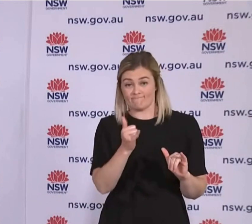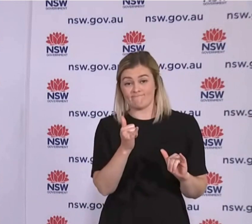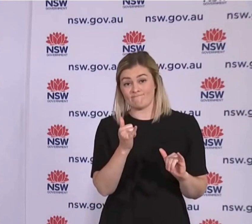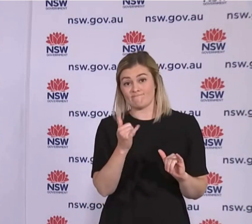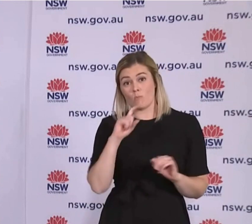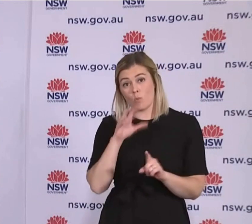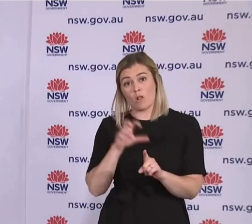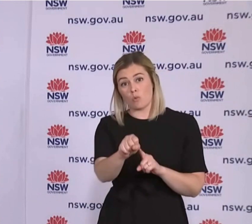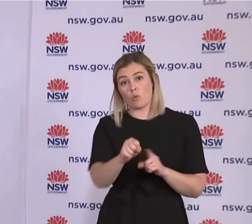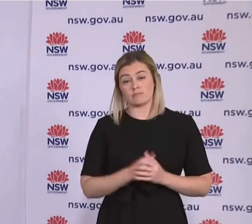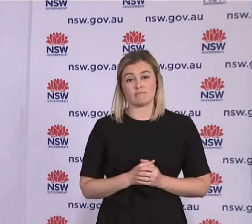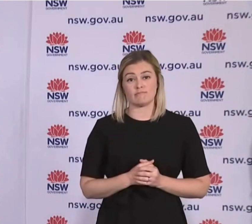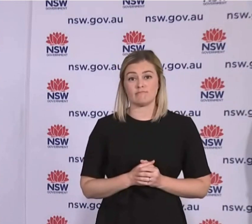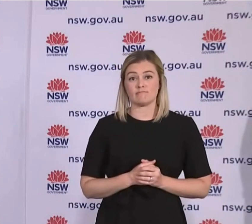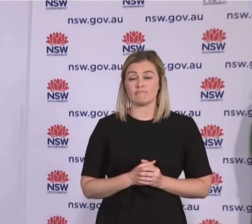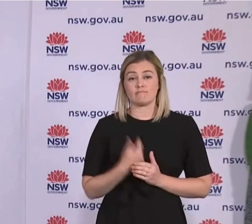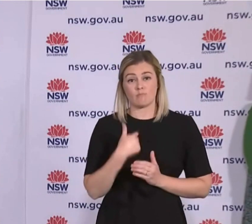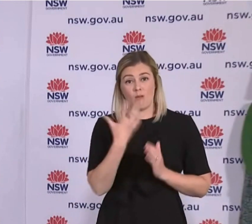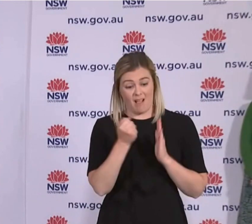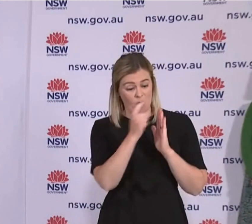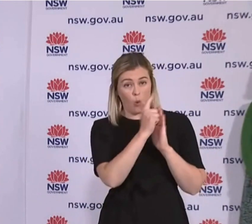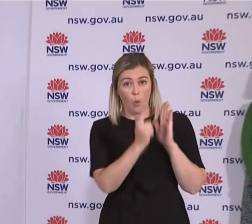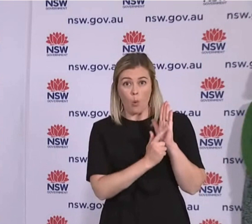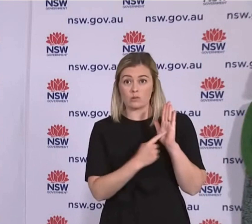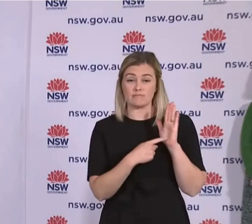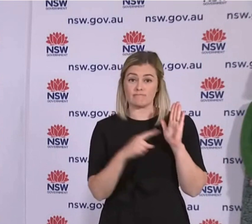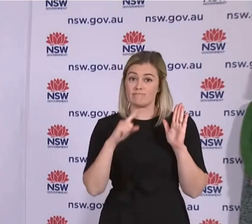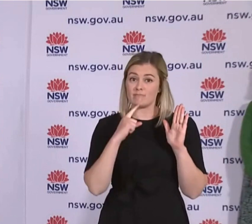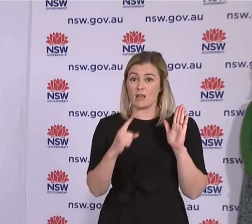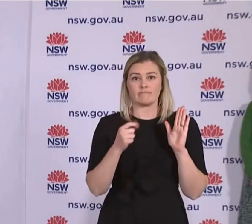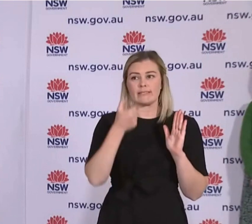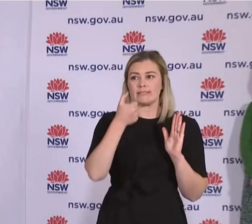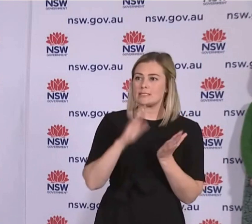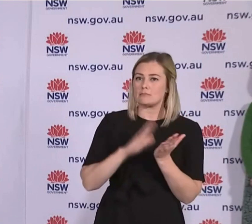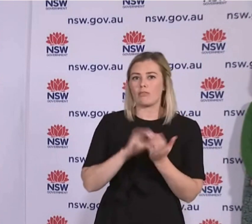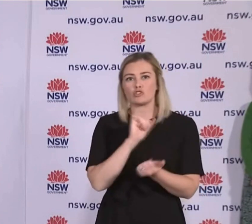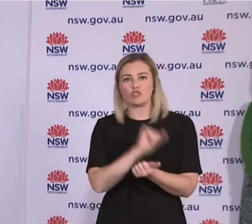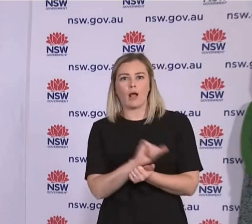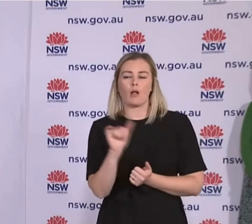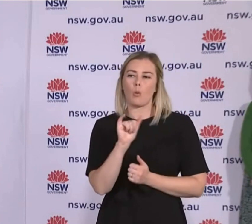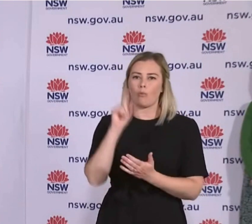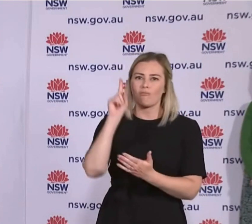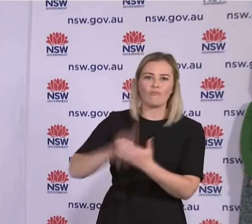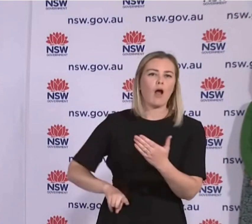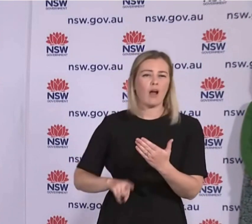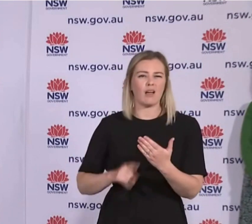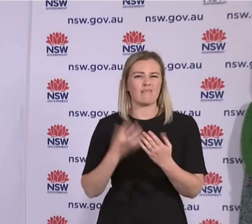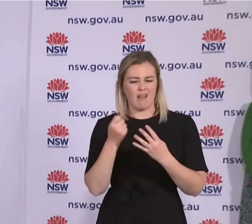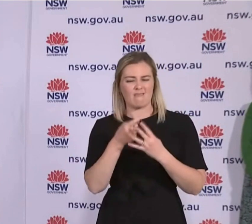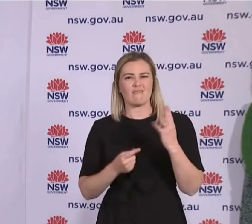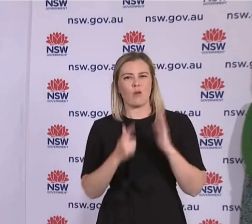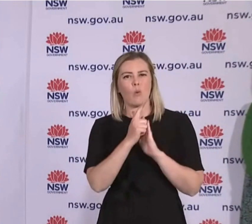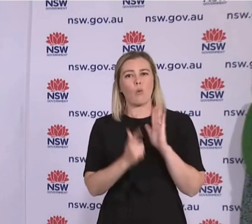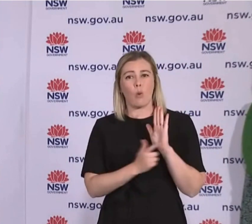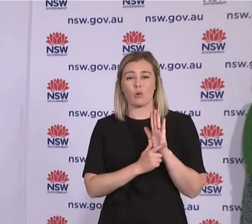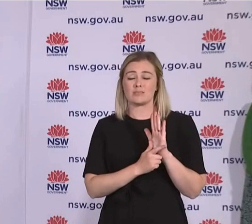the wrong thing, and that's why you've got laws to say 6 months jail or $10,000 fines. But I can't stress enough